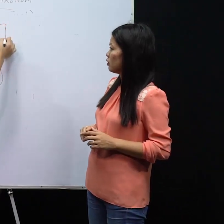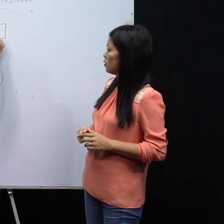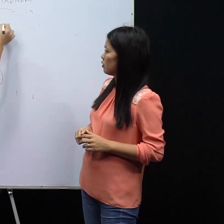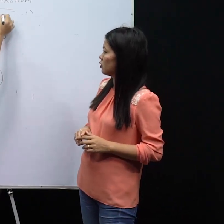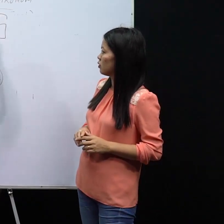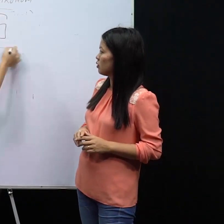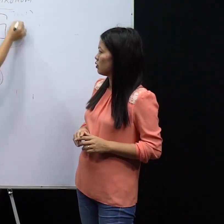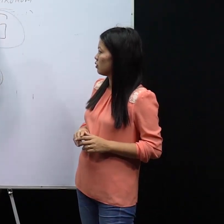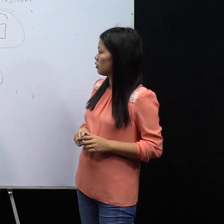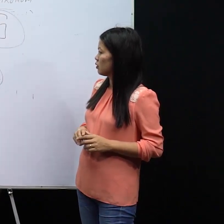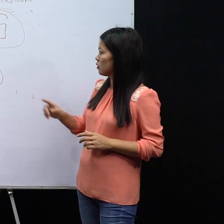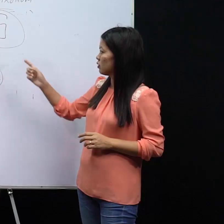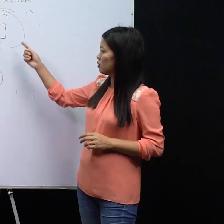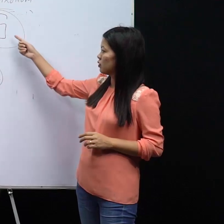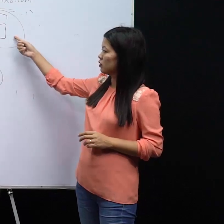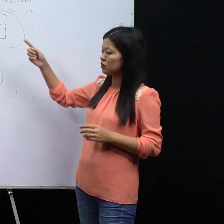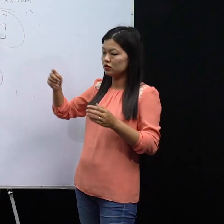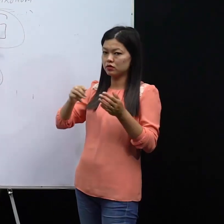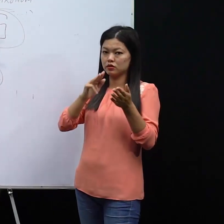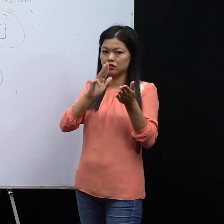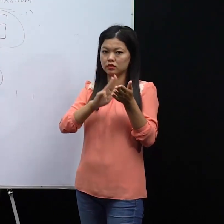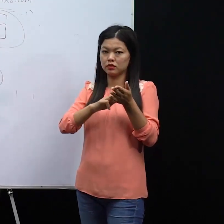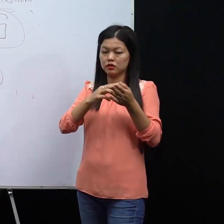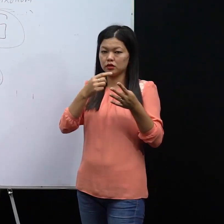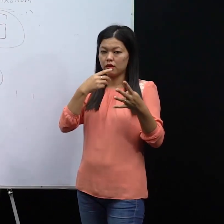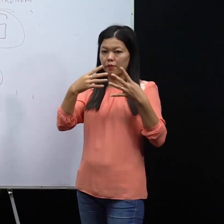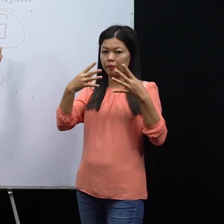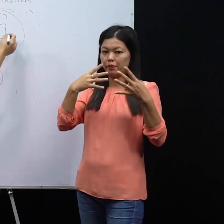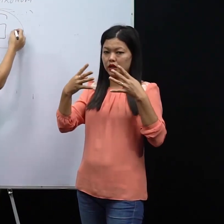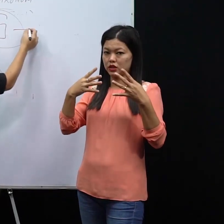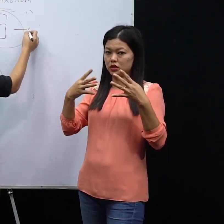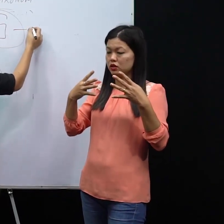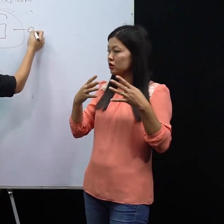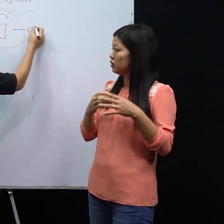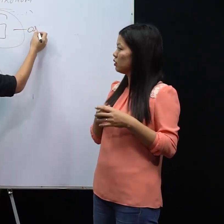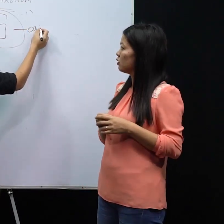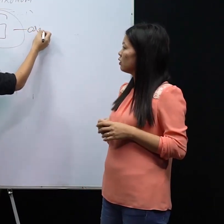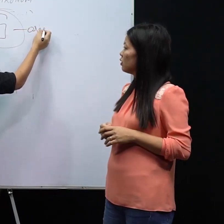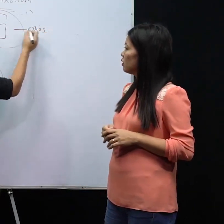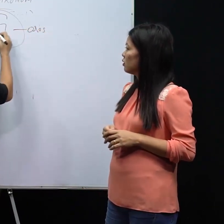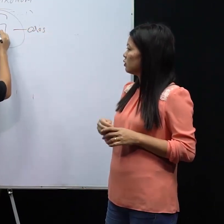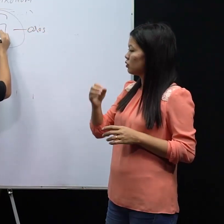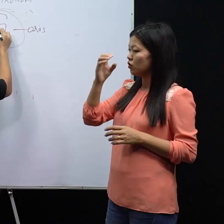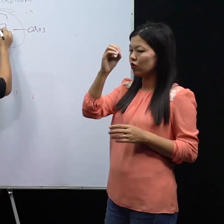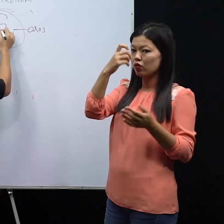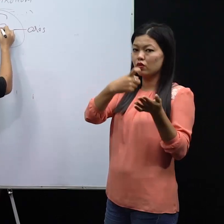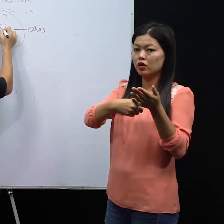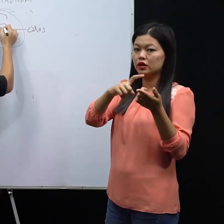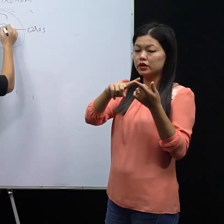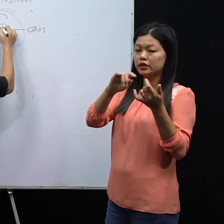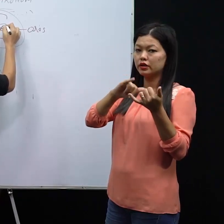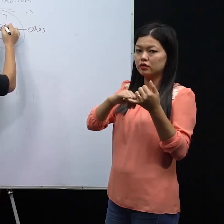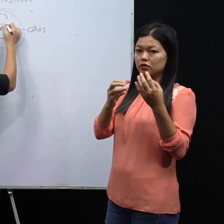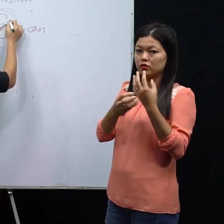metal, then here, like there will be like, will be surrounded by the ores. Ores, this is a metal, okay?